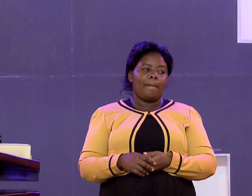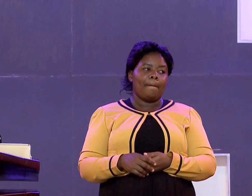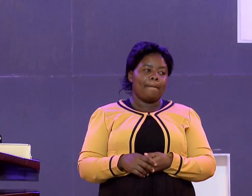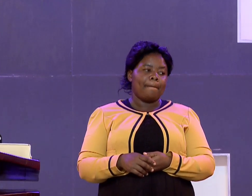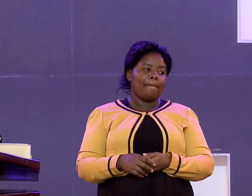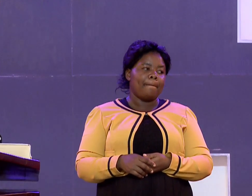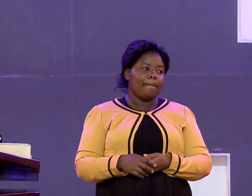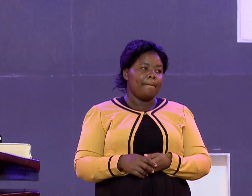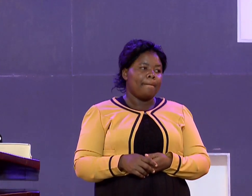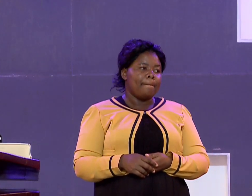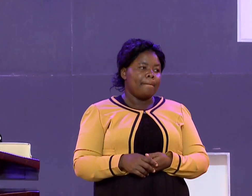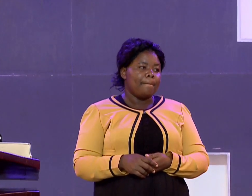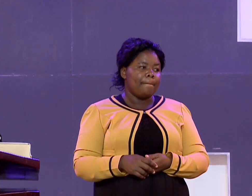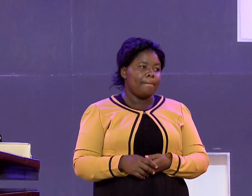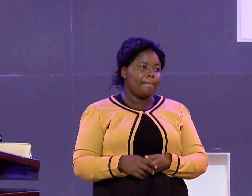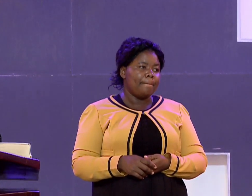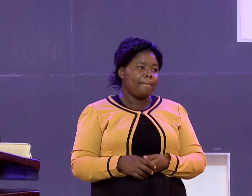Isaiah 12,